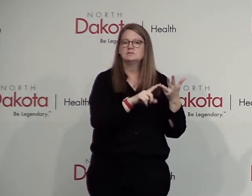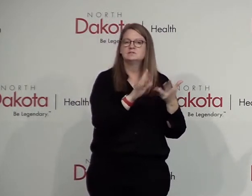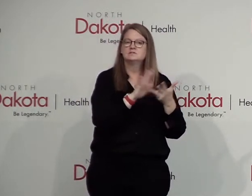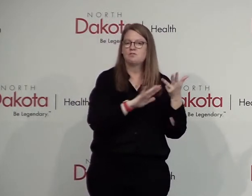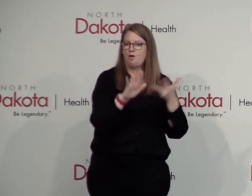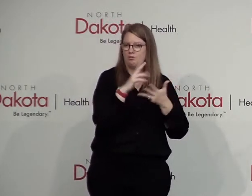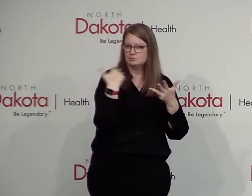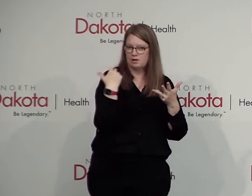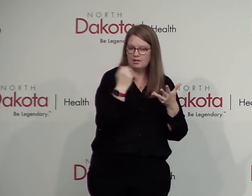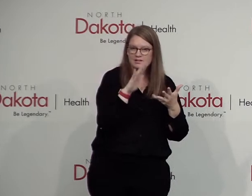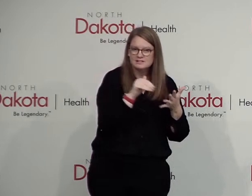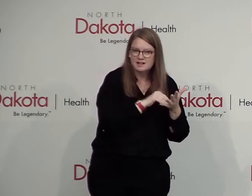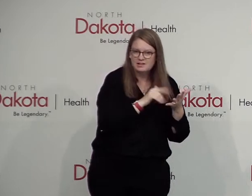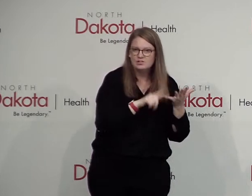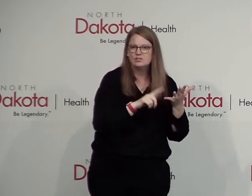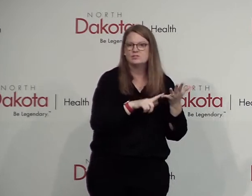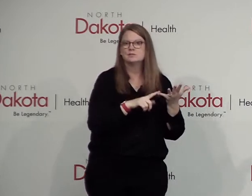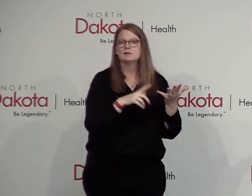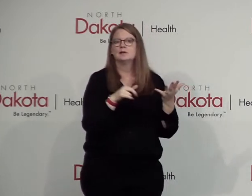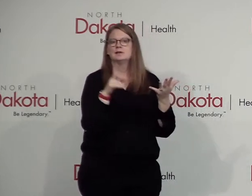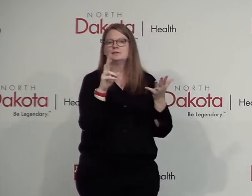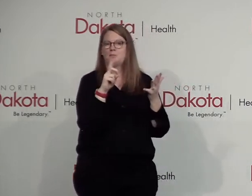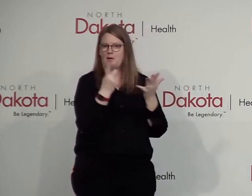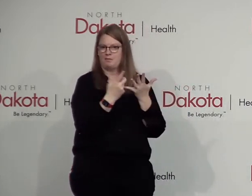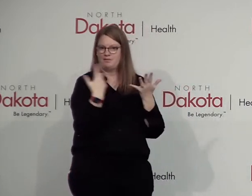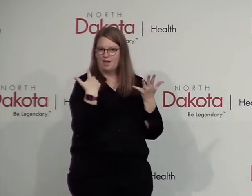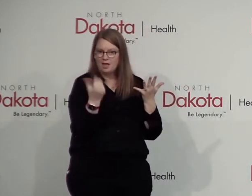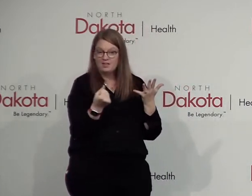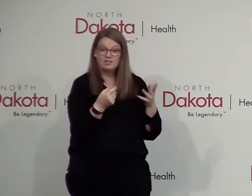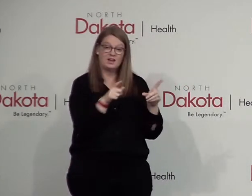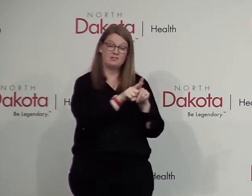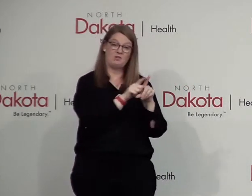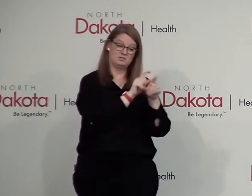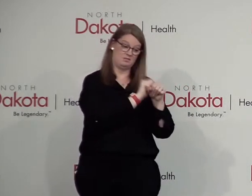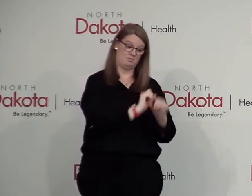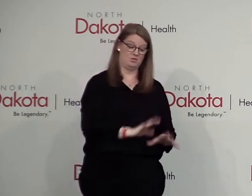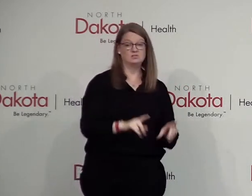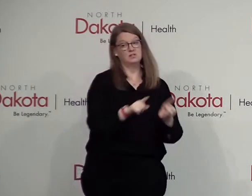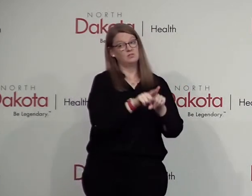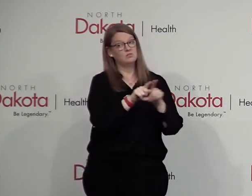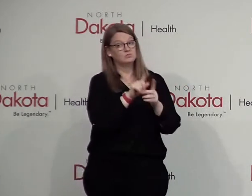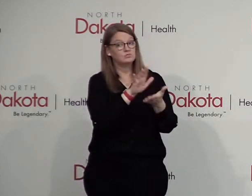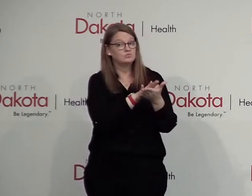health centers, as well as by many employers, and even in some schools.